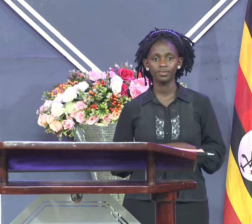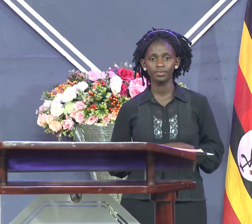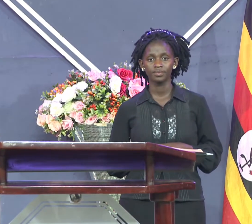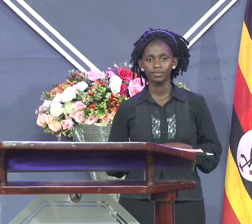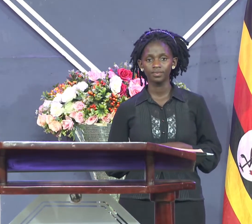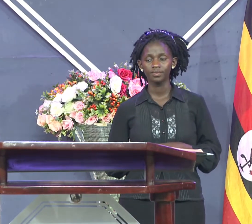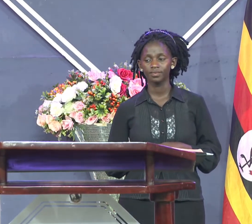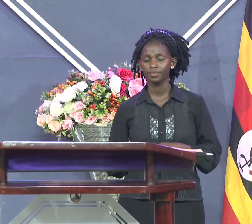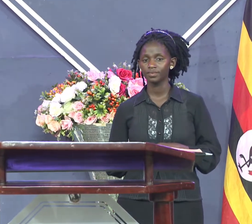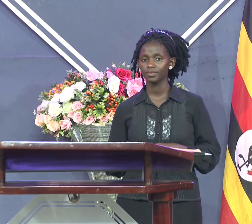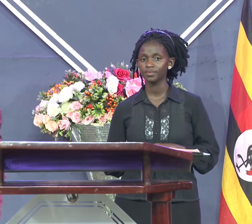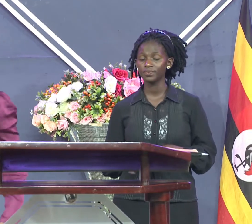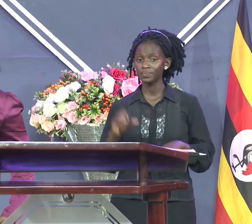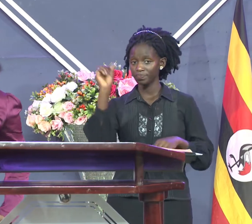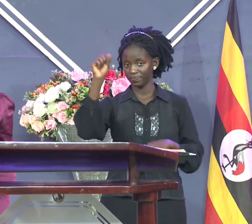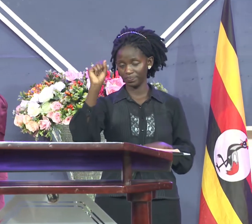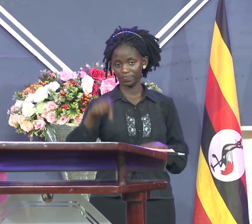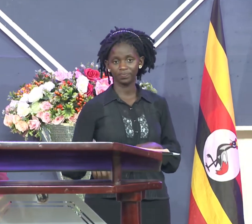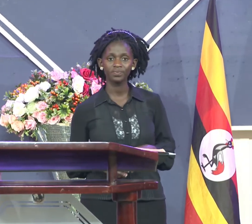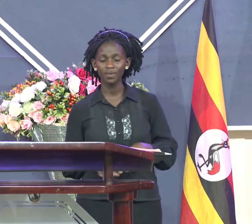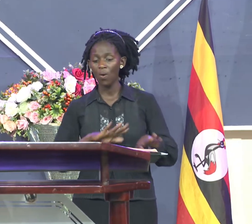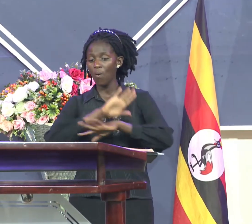know how to take good care of yes. them.